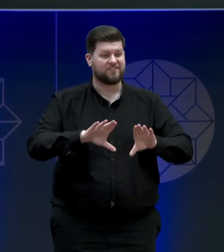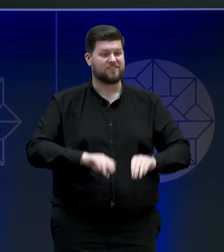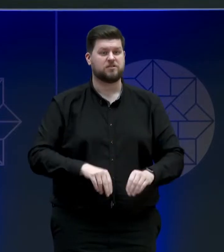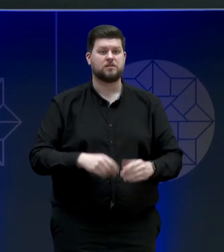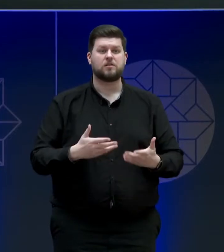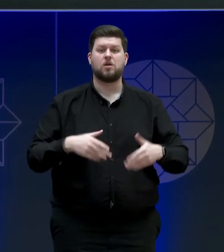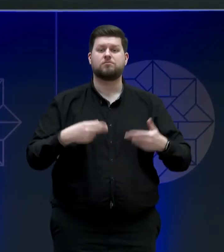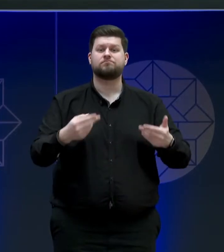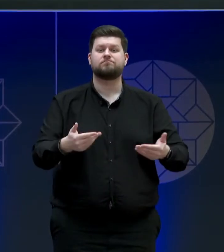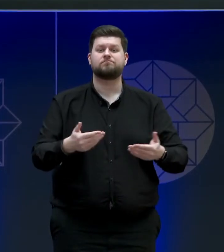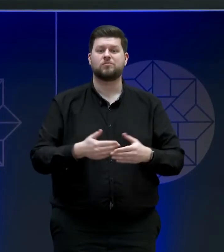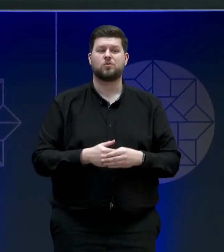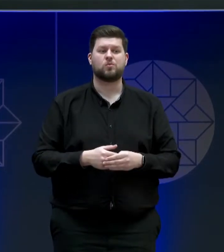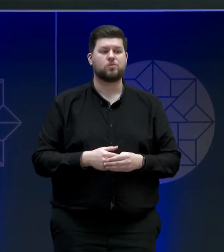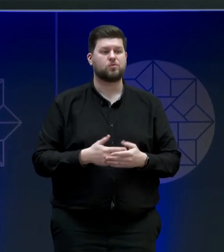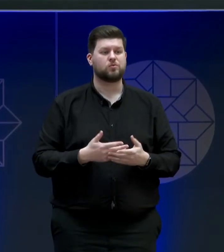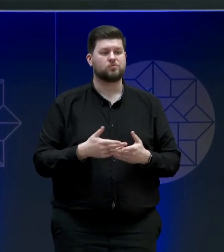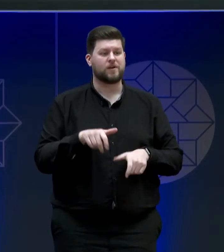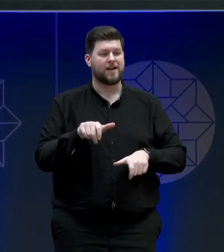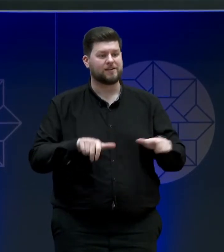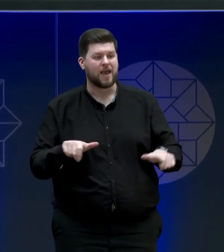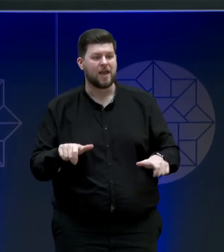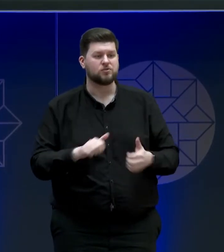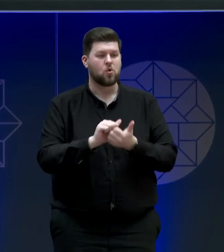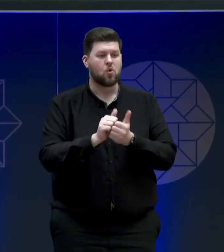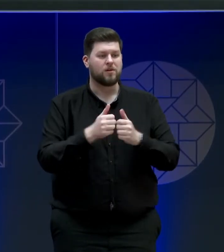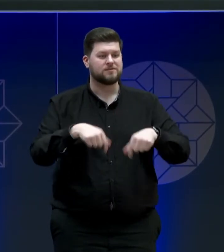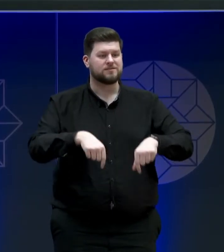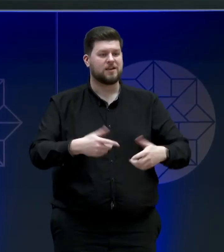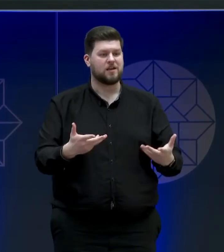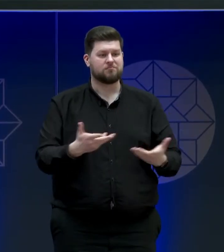our guests and colleagues here to... yes, sir.